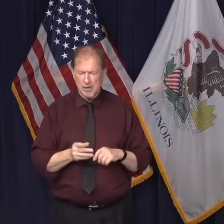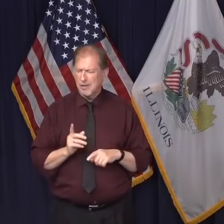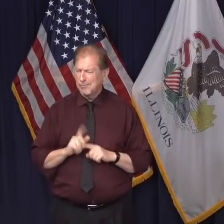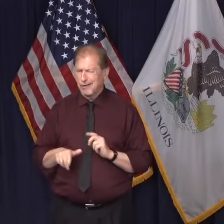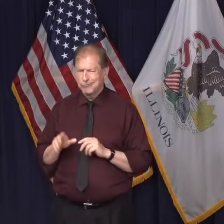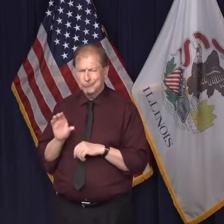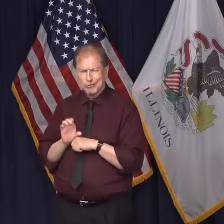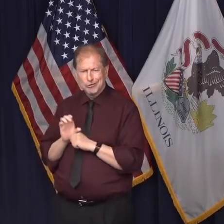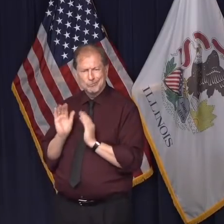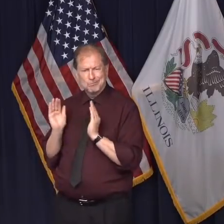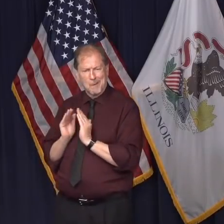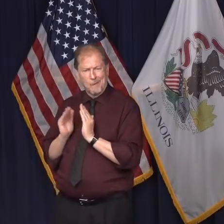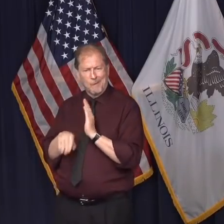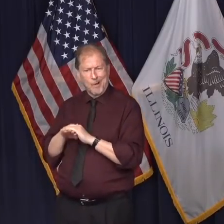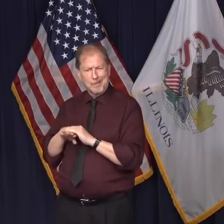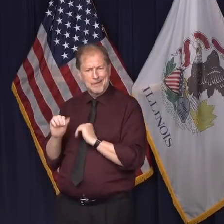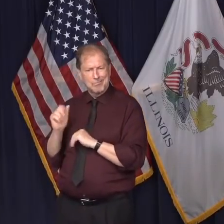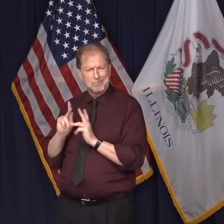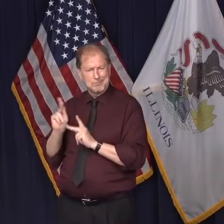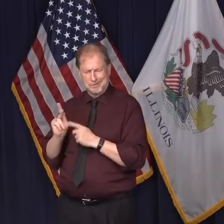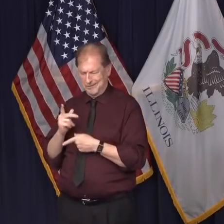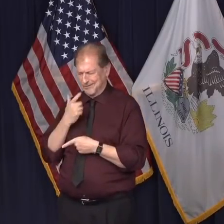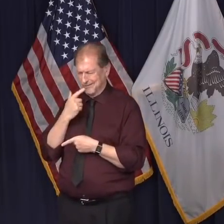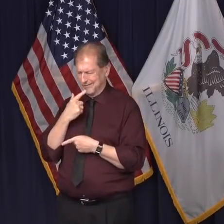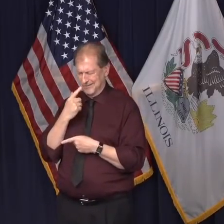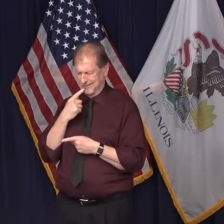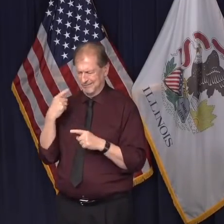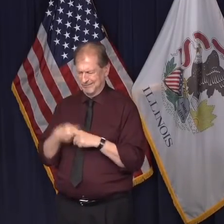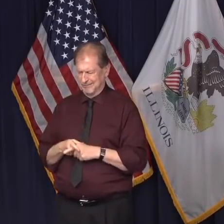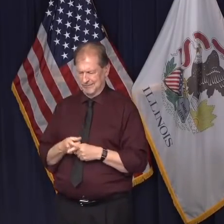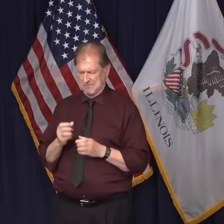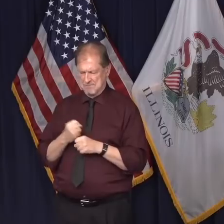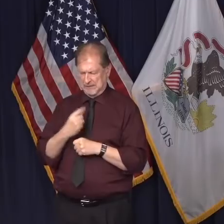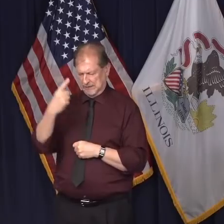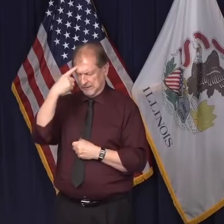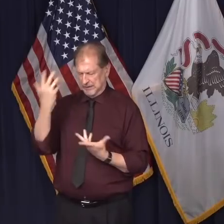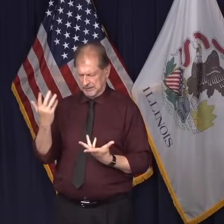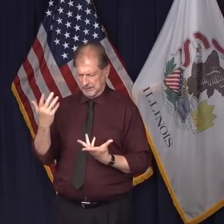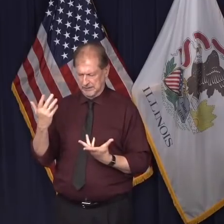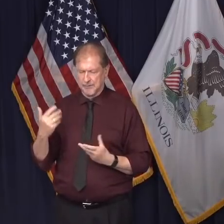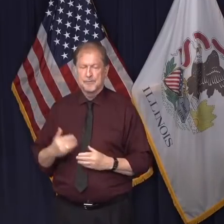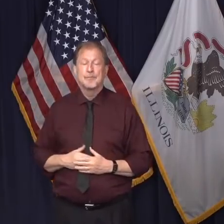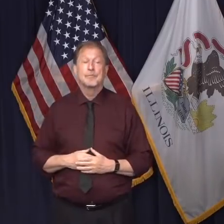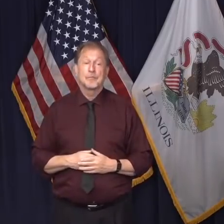respond to that discrepancy, which they says just frankly is not fair to them? Well, as